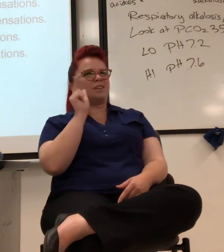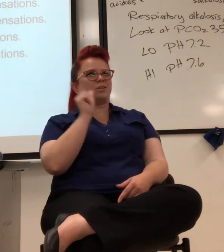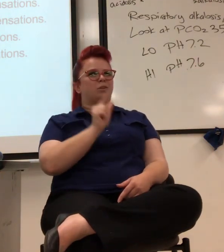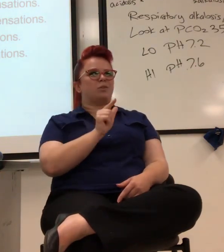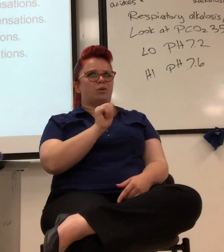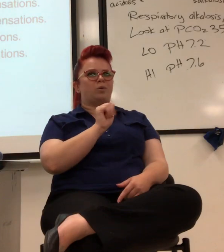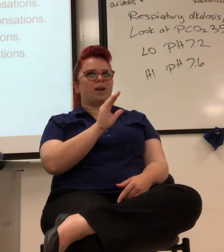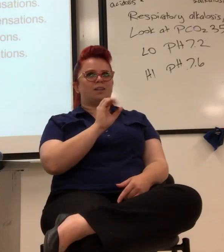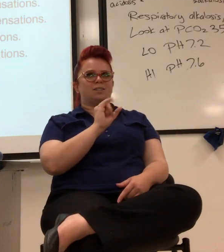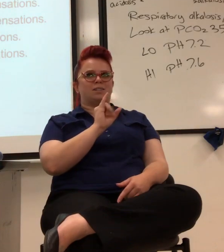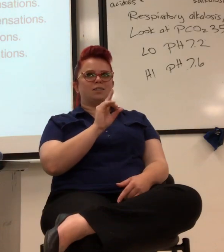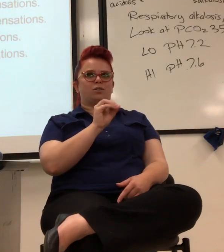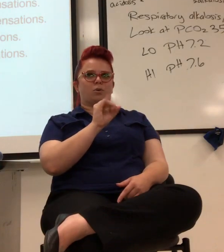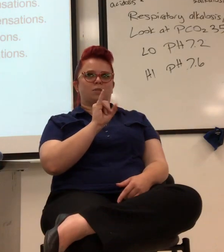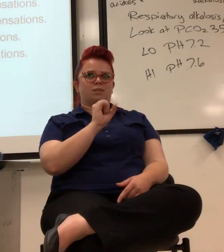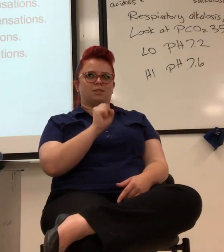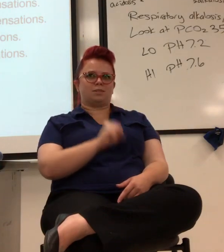7.3,